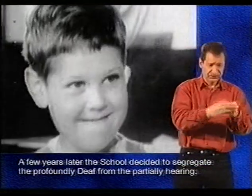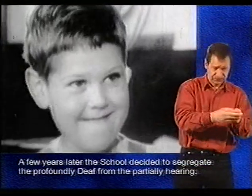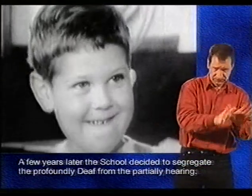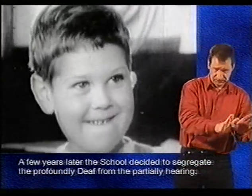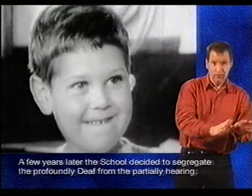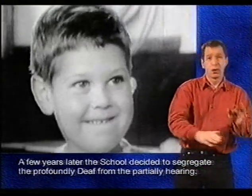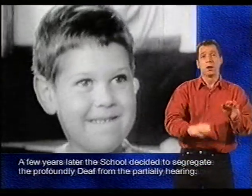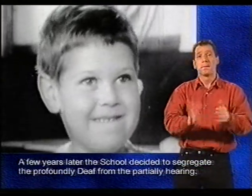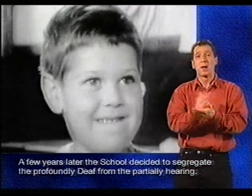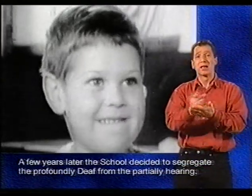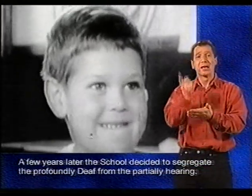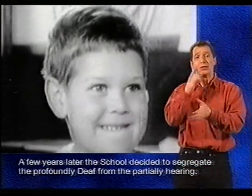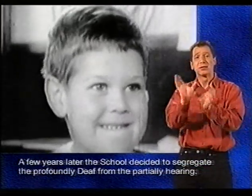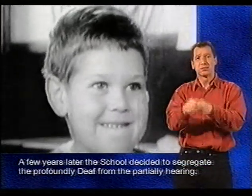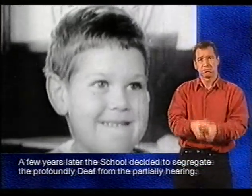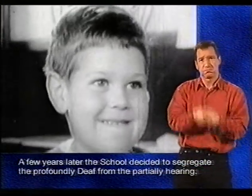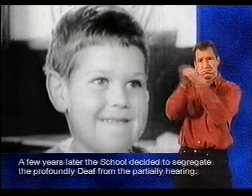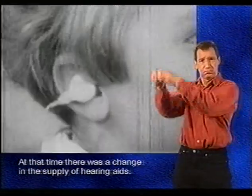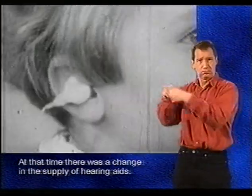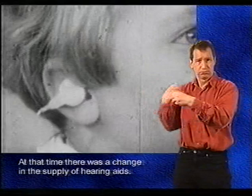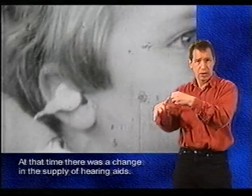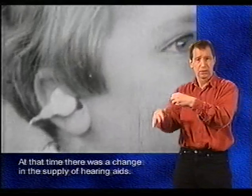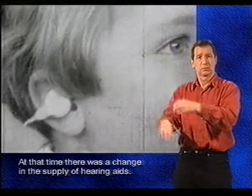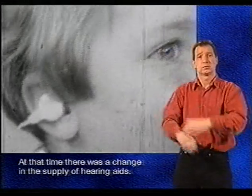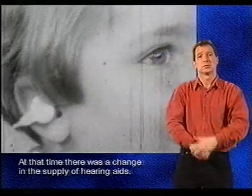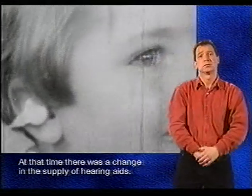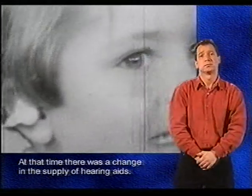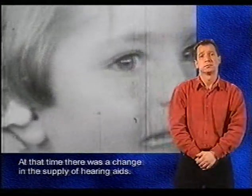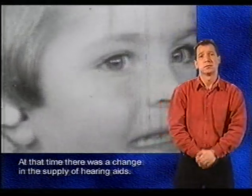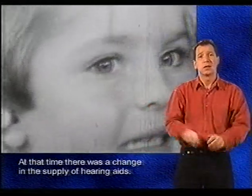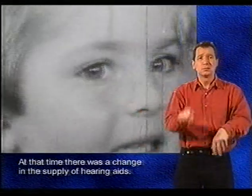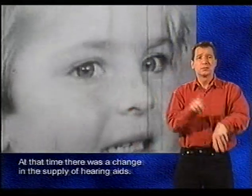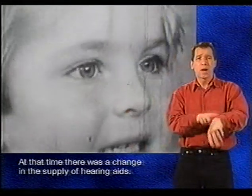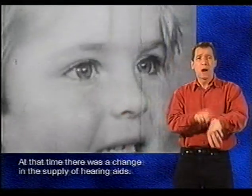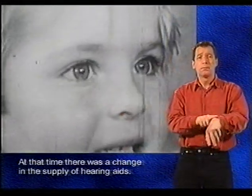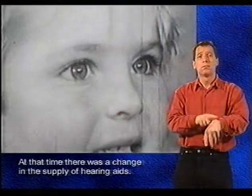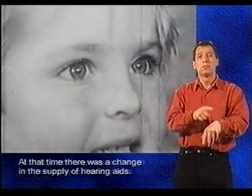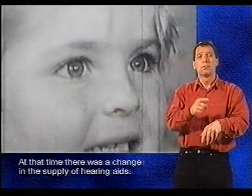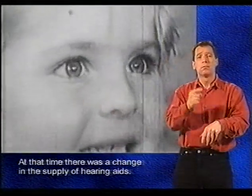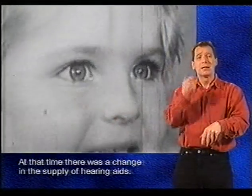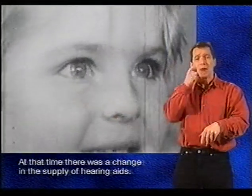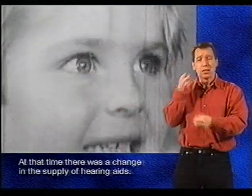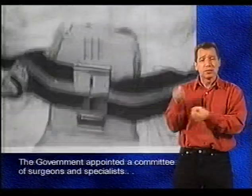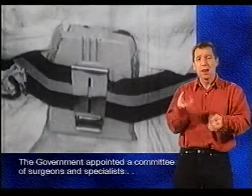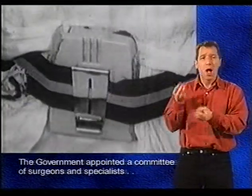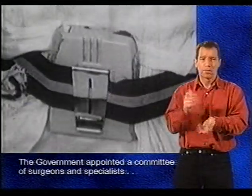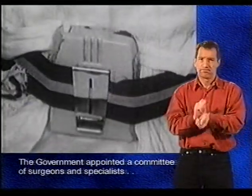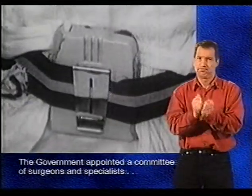deaf from the partially hearing. At that time, there was a change in the supply of hearing aids.